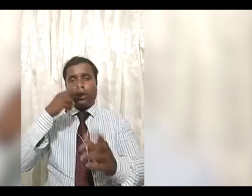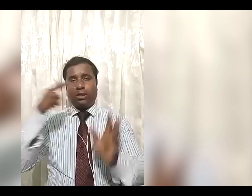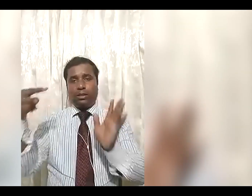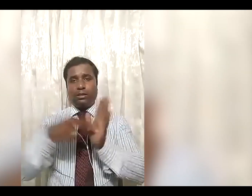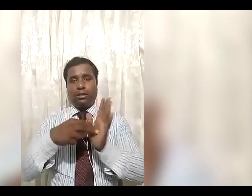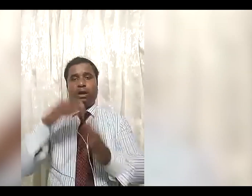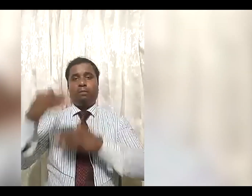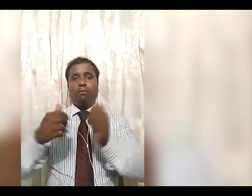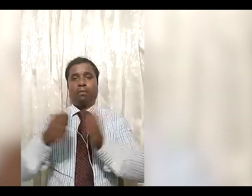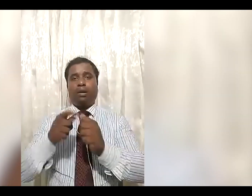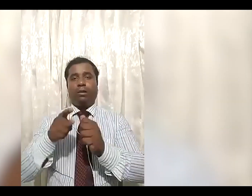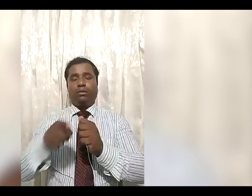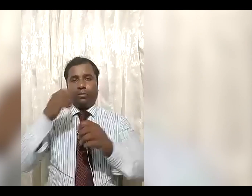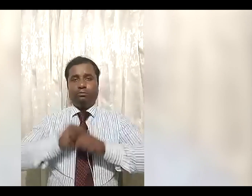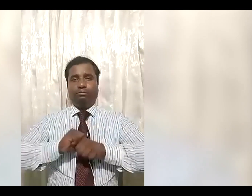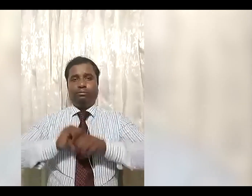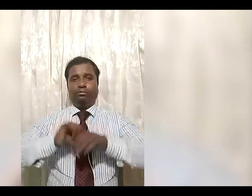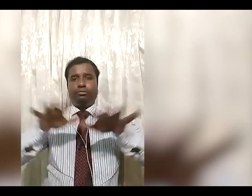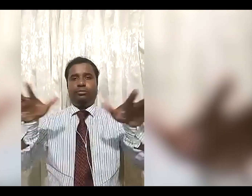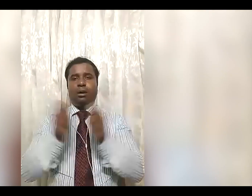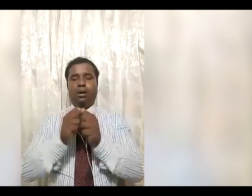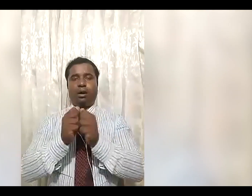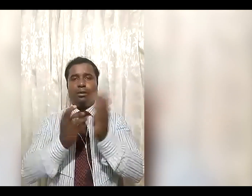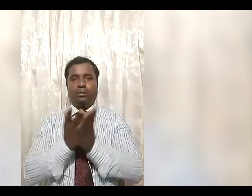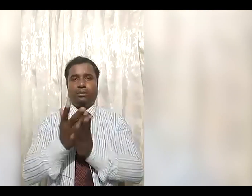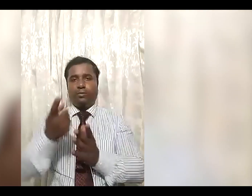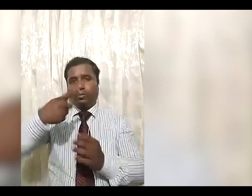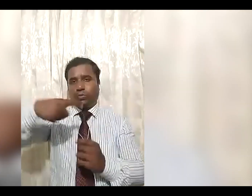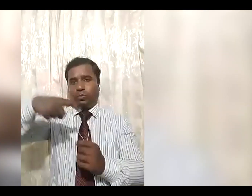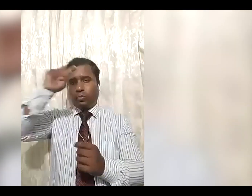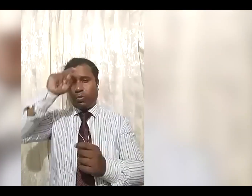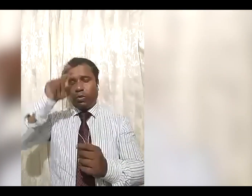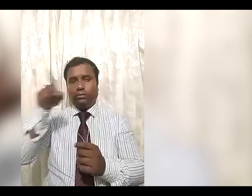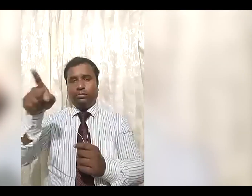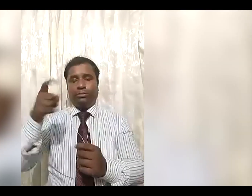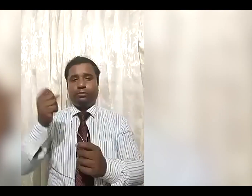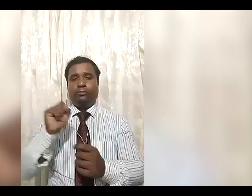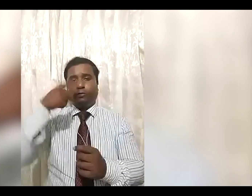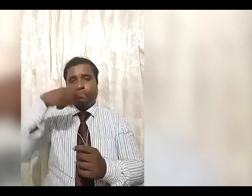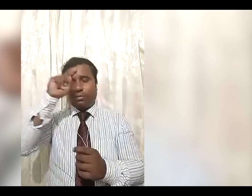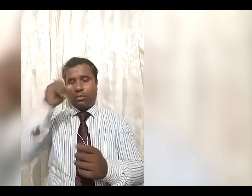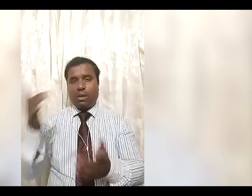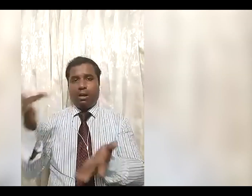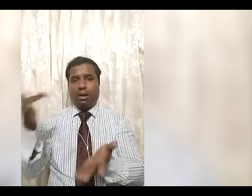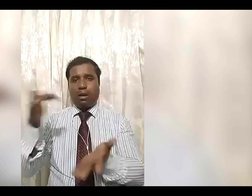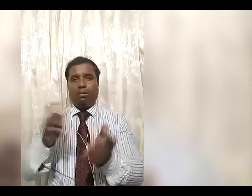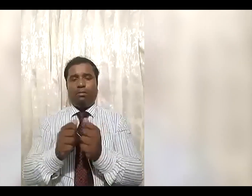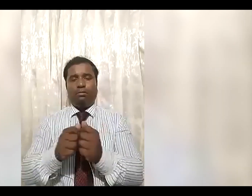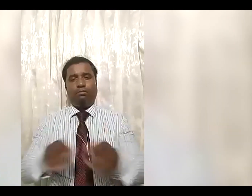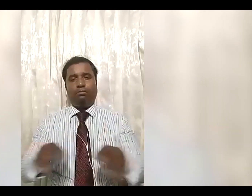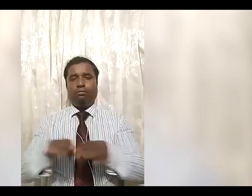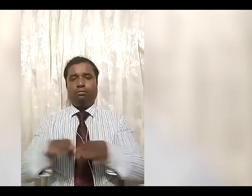of, the daughter of the Prime Minister has been very involved in certain areas